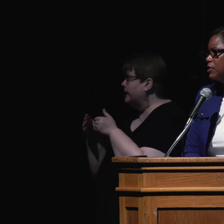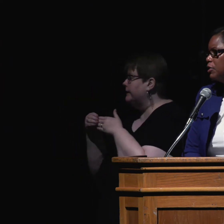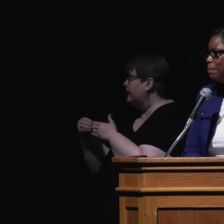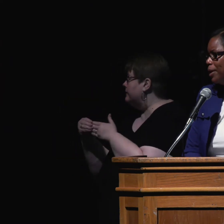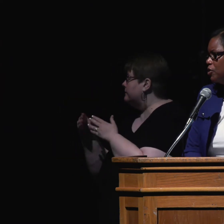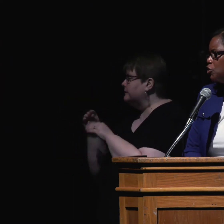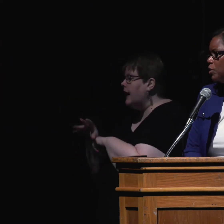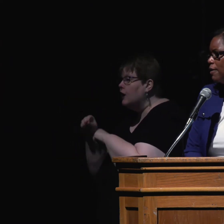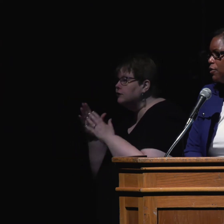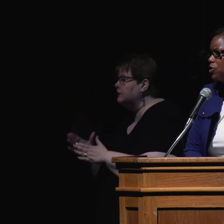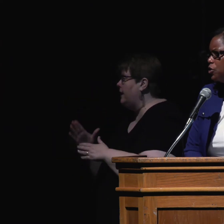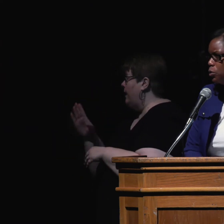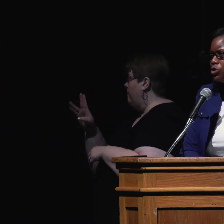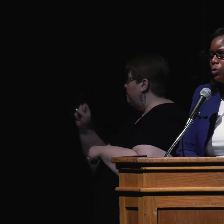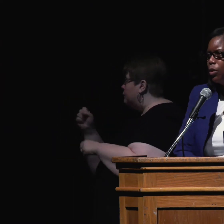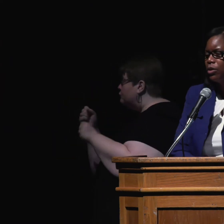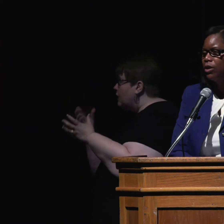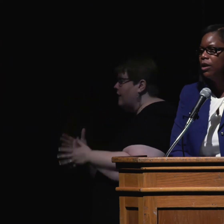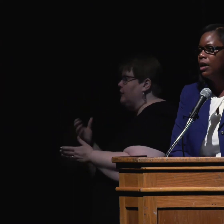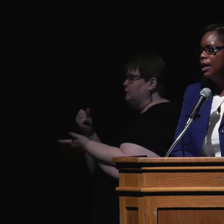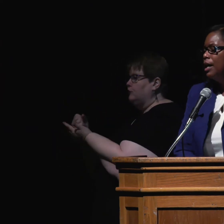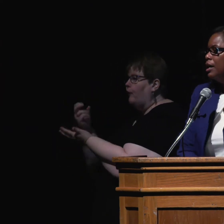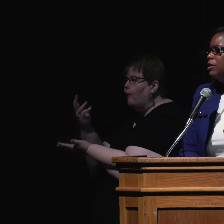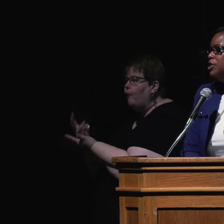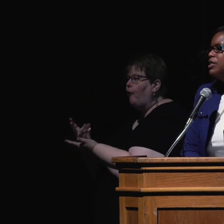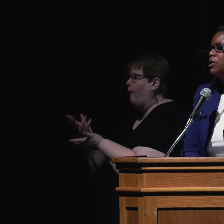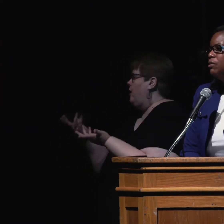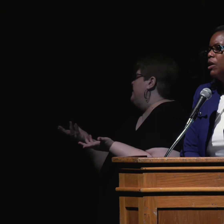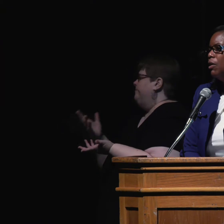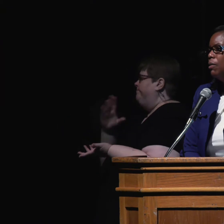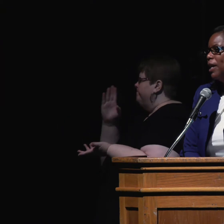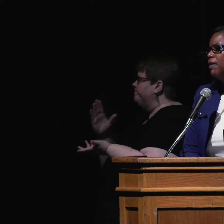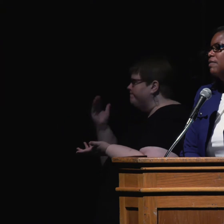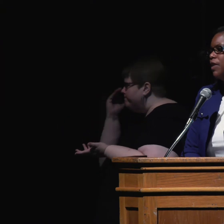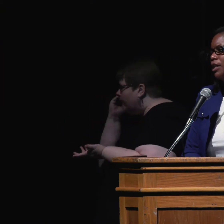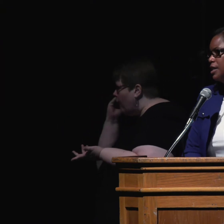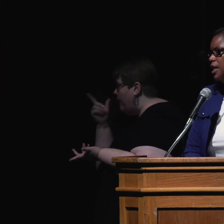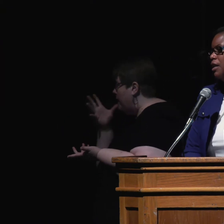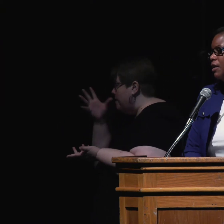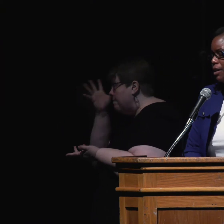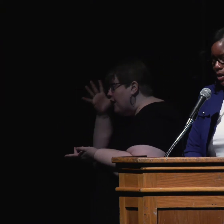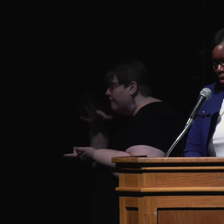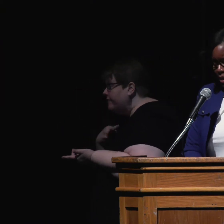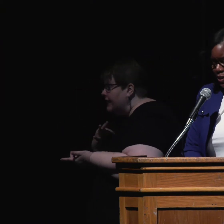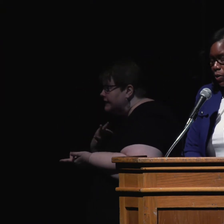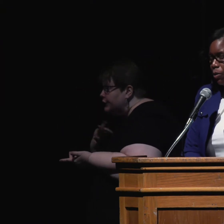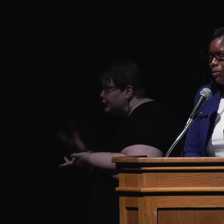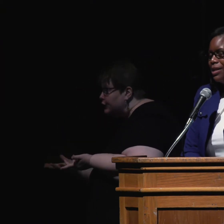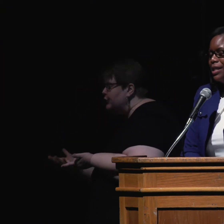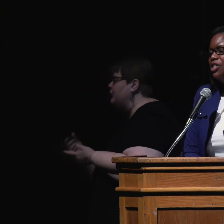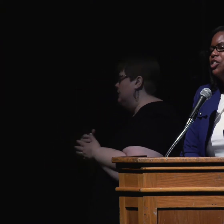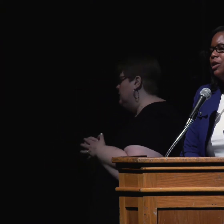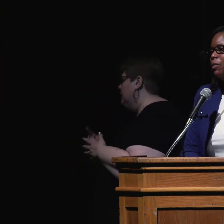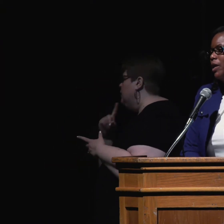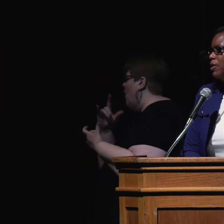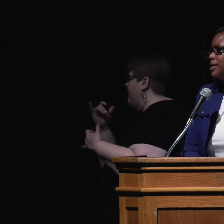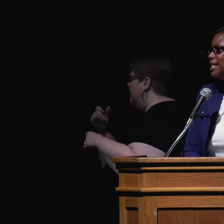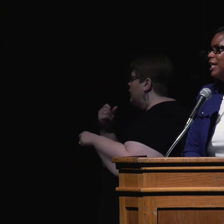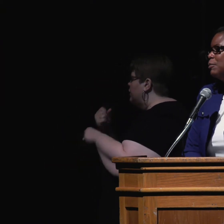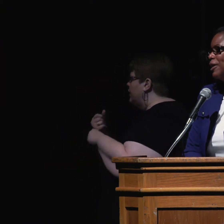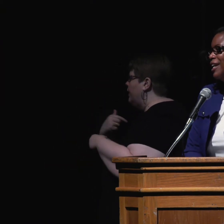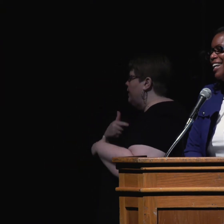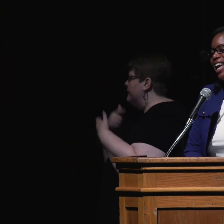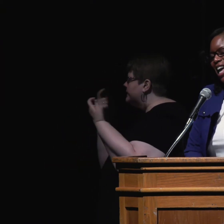guidance counselor, bus driver, social worker. You just don't know. Parent volunteer. So this year we